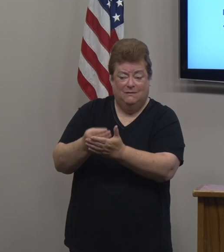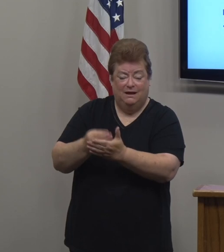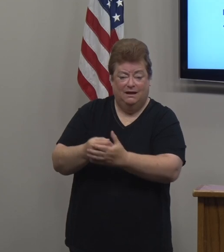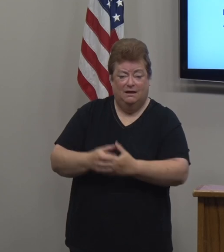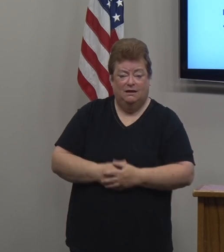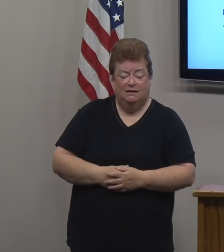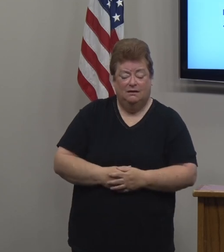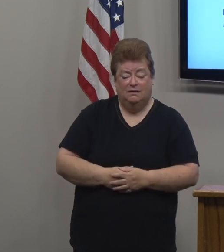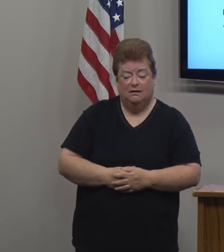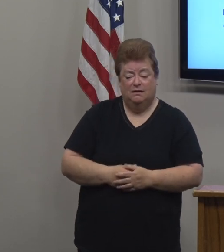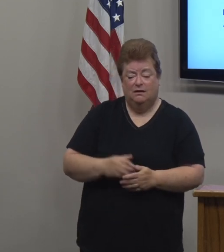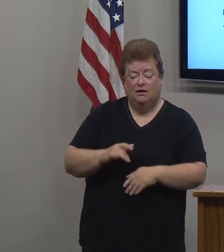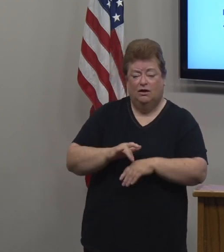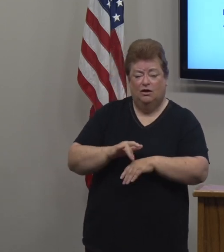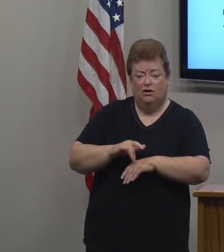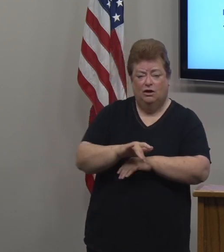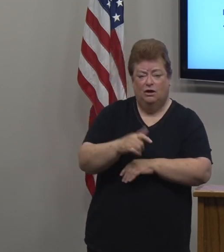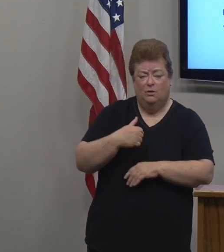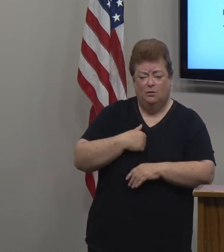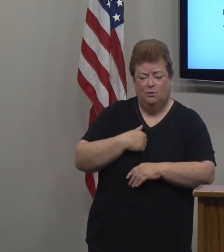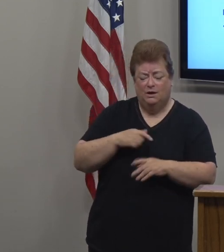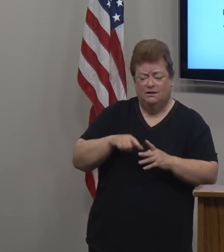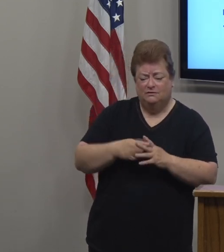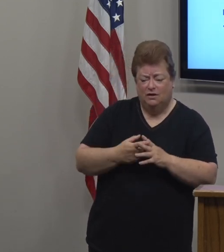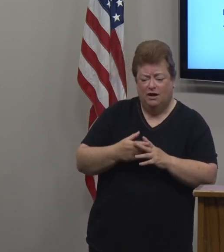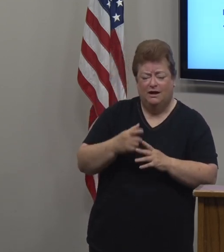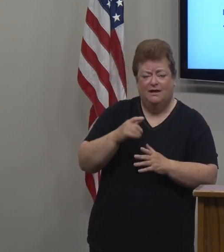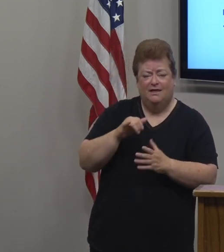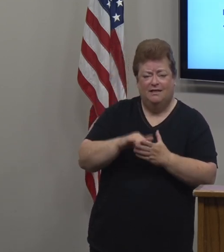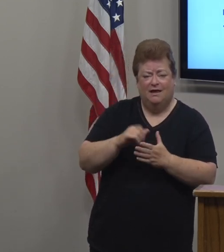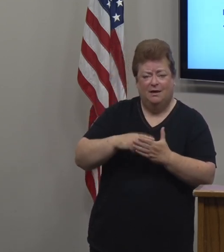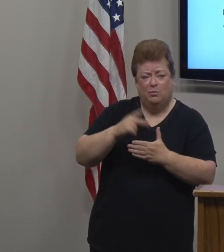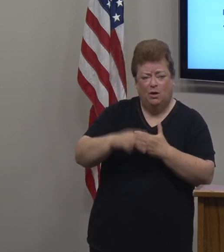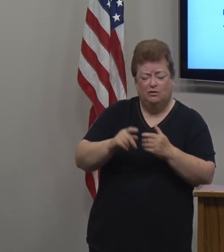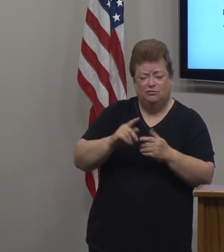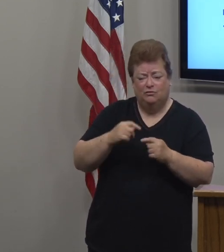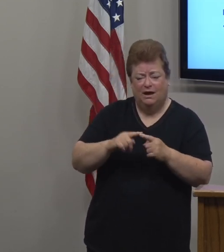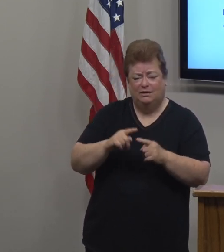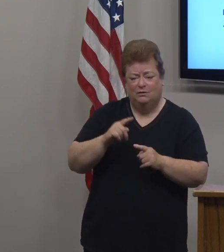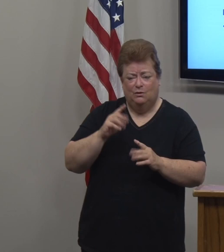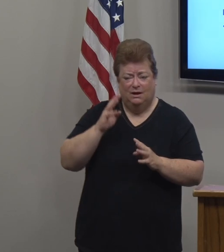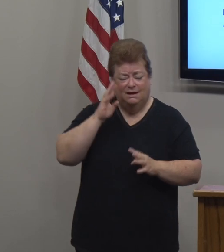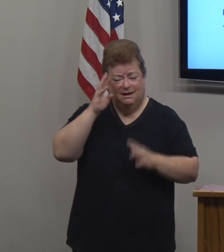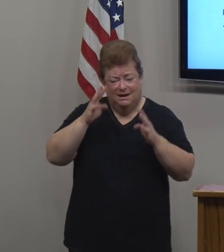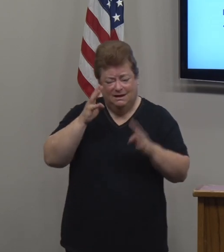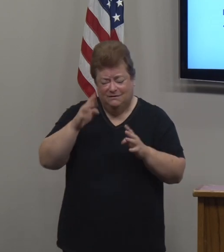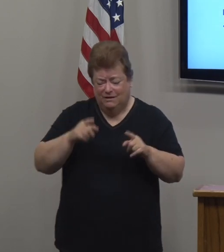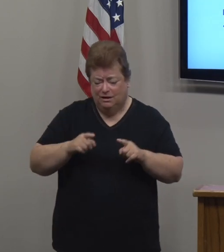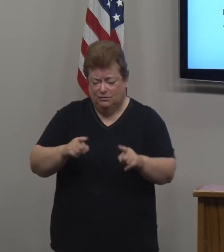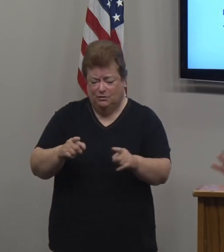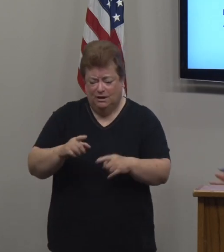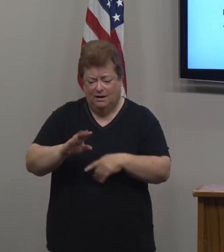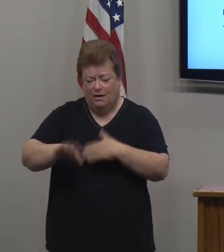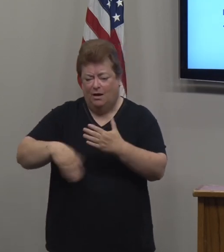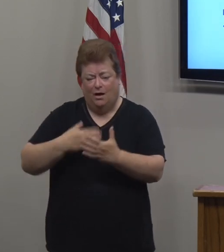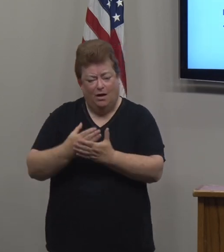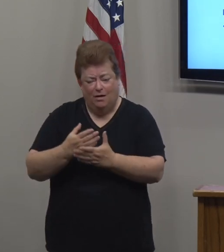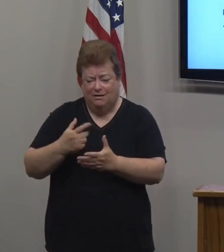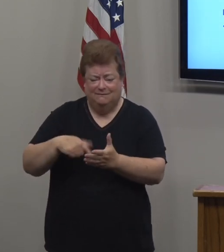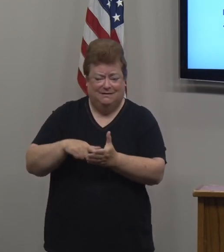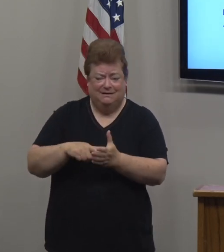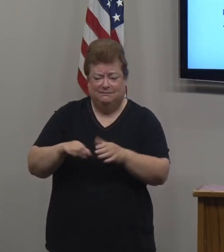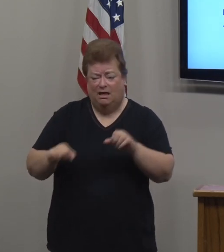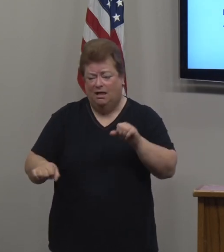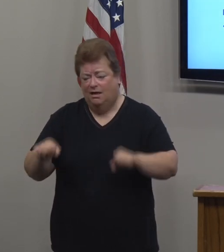early on in the pandemic is our Dine Now Lincoln program. We are trying to innovate in the midst of the uncertainty of